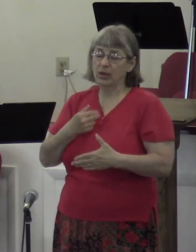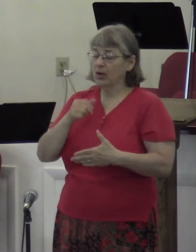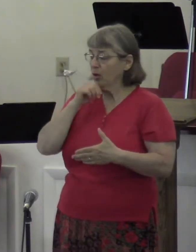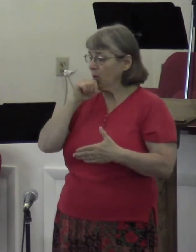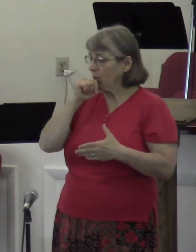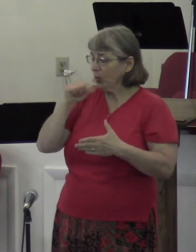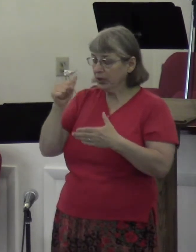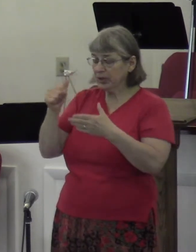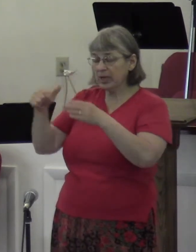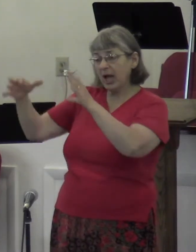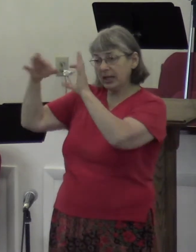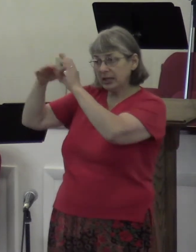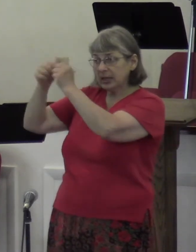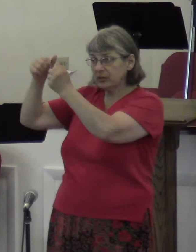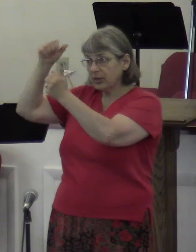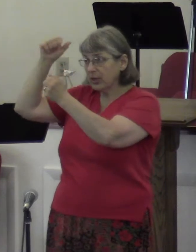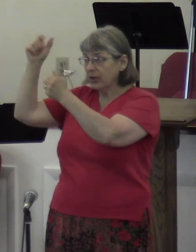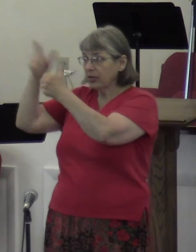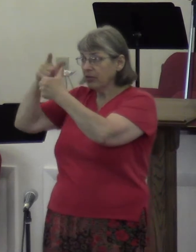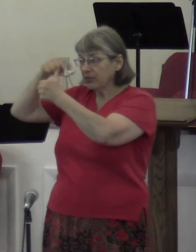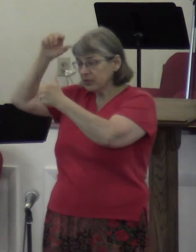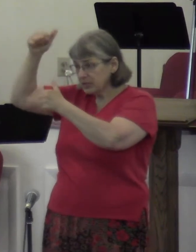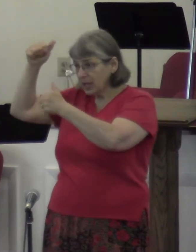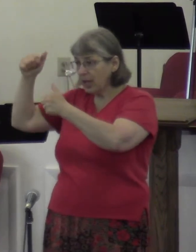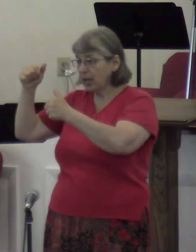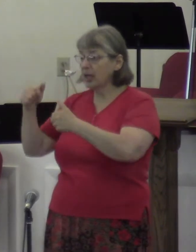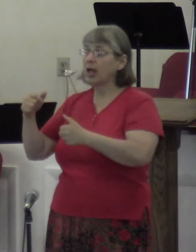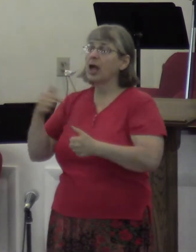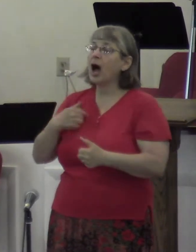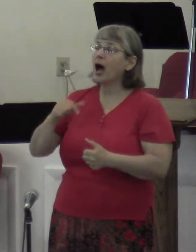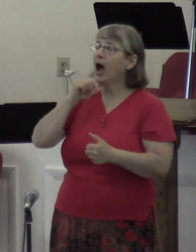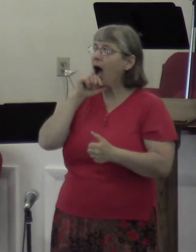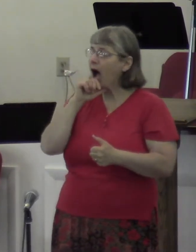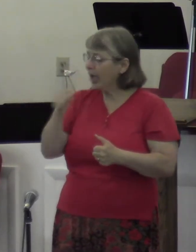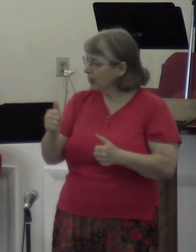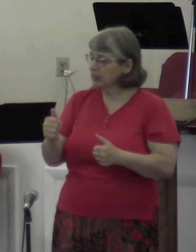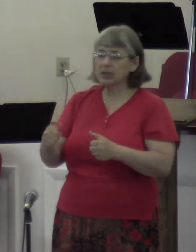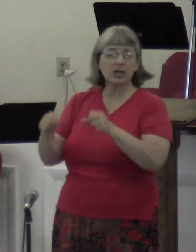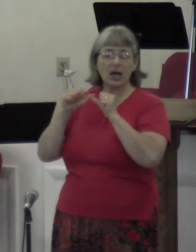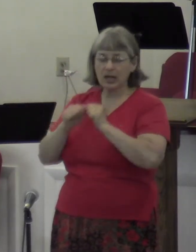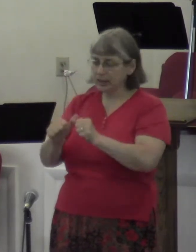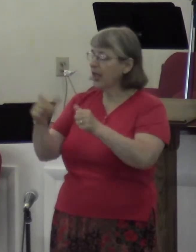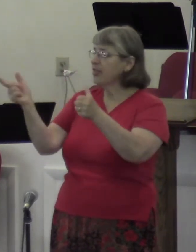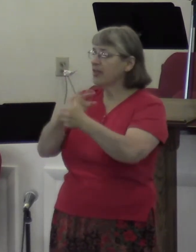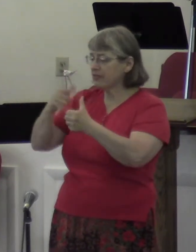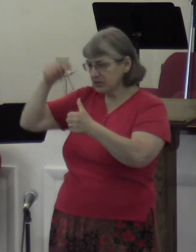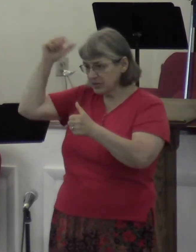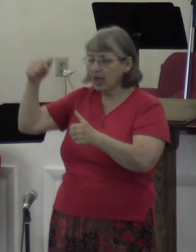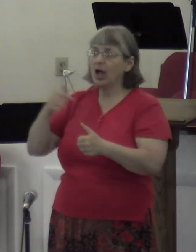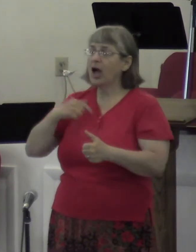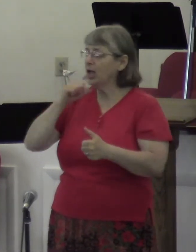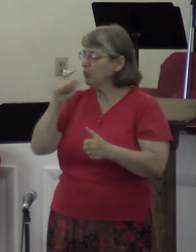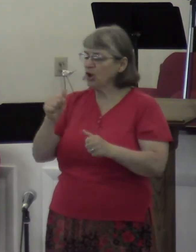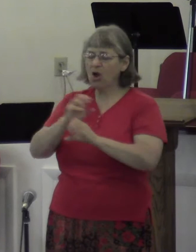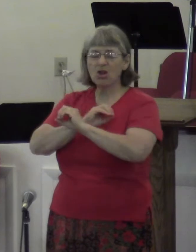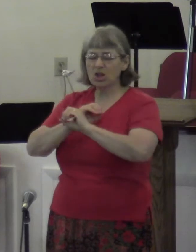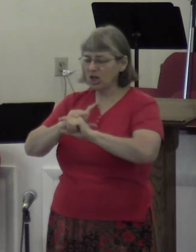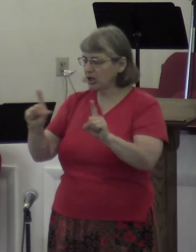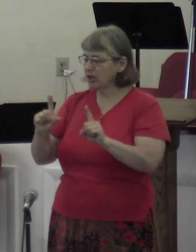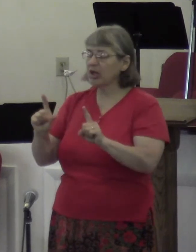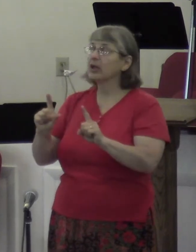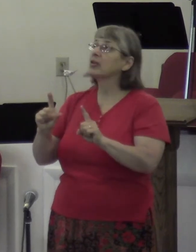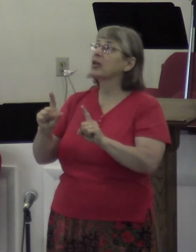the first Adam. Now I want you to repeat that after me. I am no longer of the first Adam. Say it.